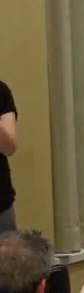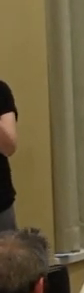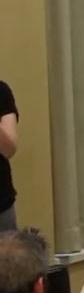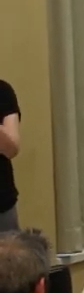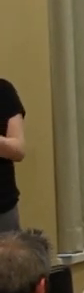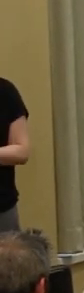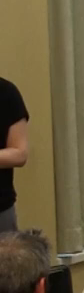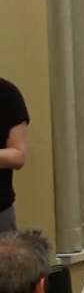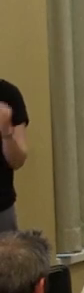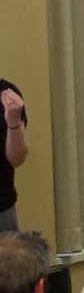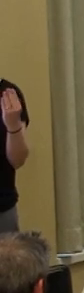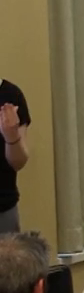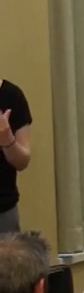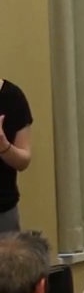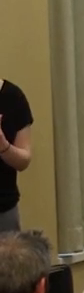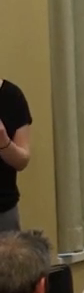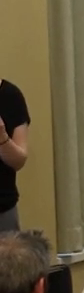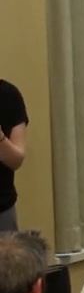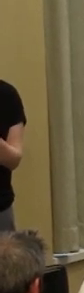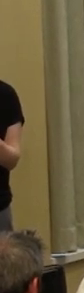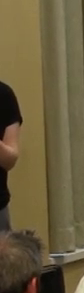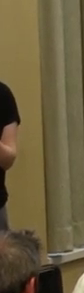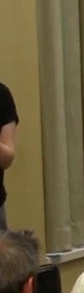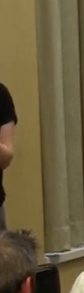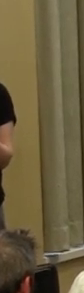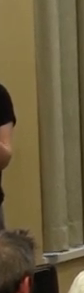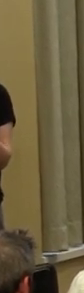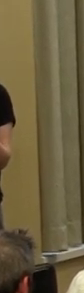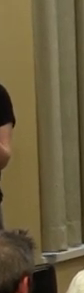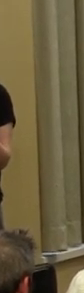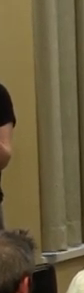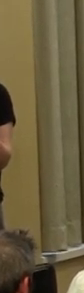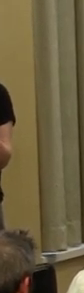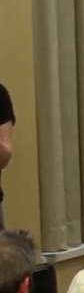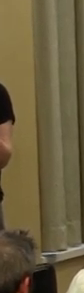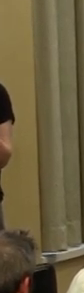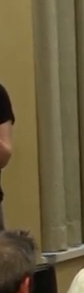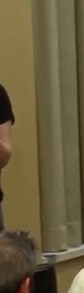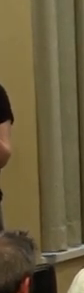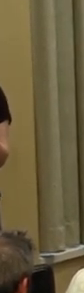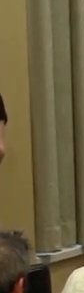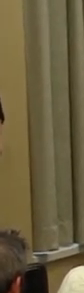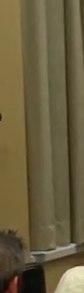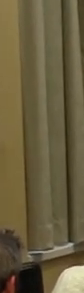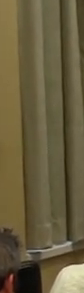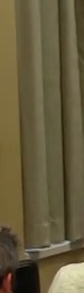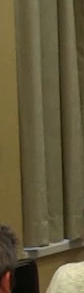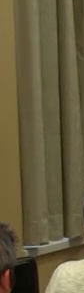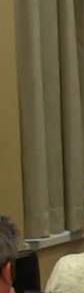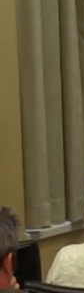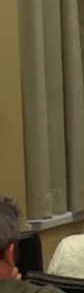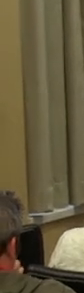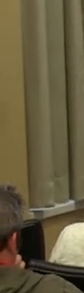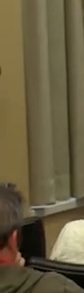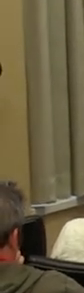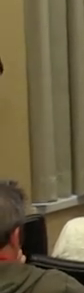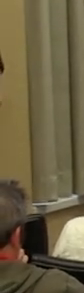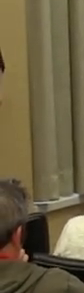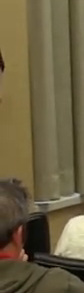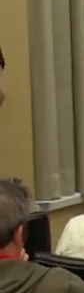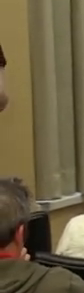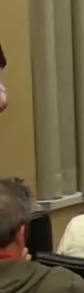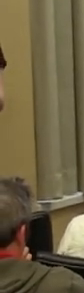followed by Professors Gaskins and Islas Muñoz. After their responses, I will open the floor for discussion and